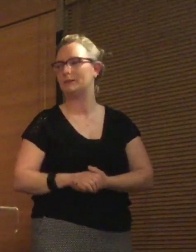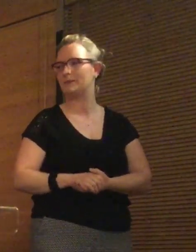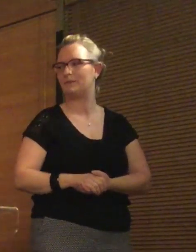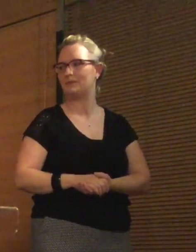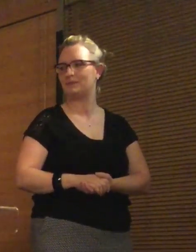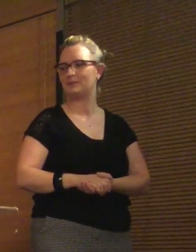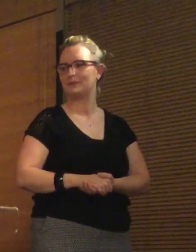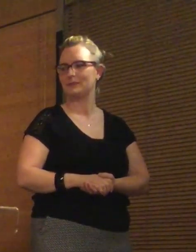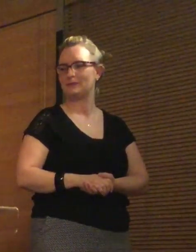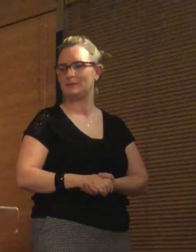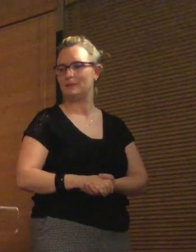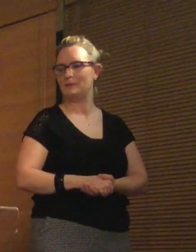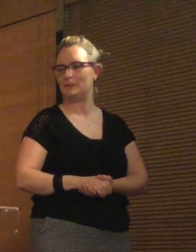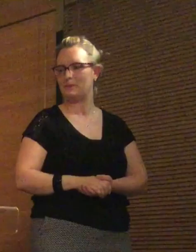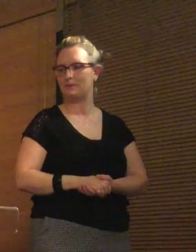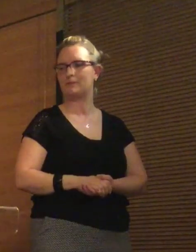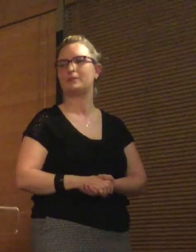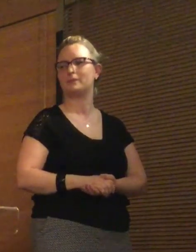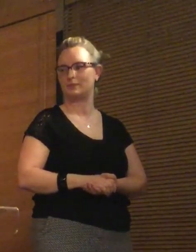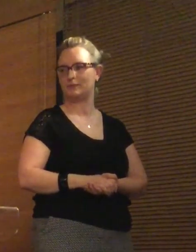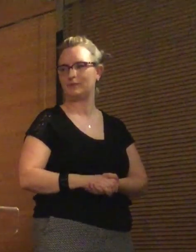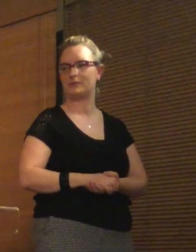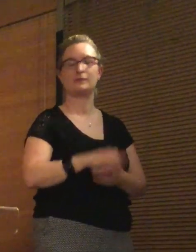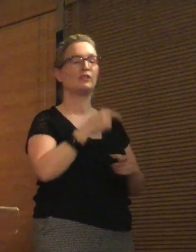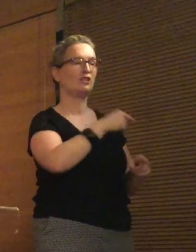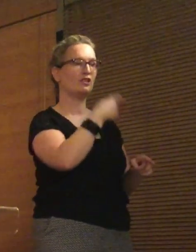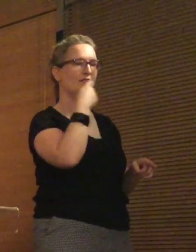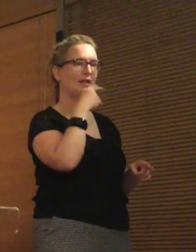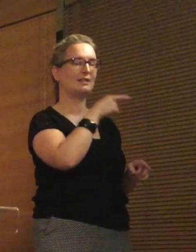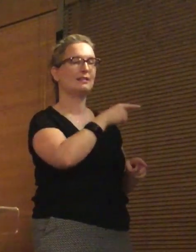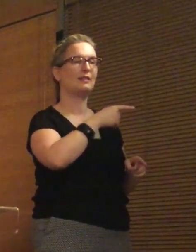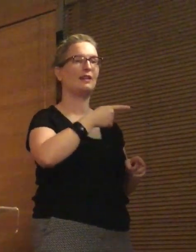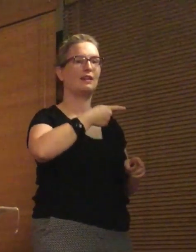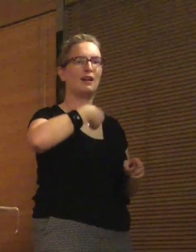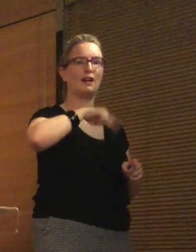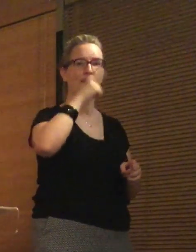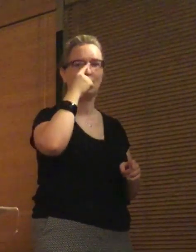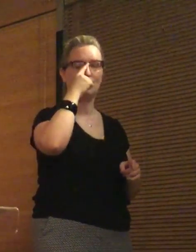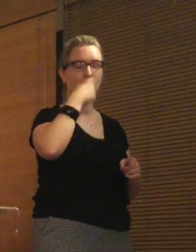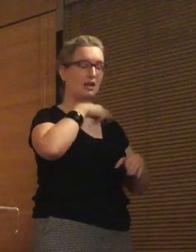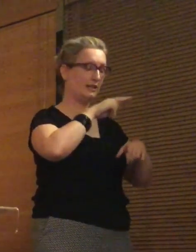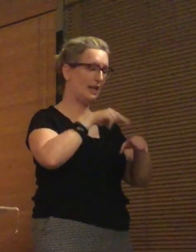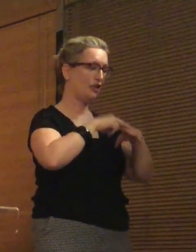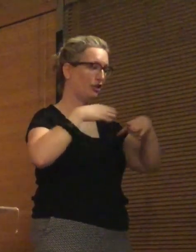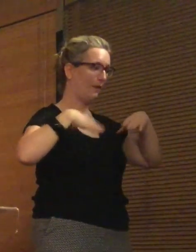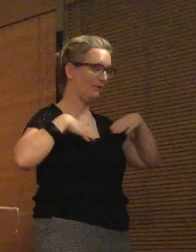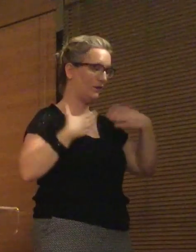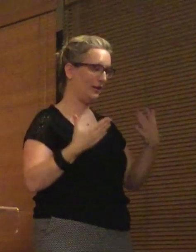It's 30 pence, yeah. Page 30, yeah. She says, Our national